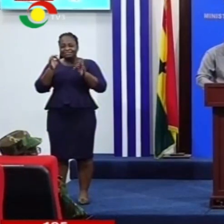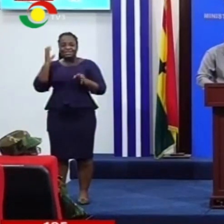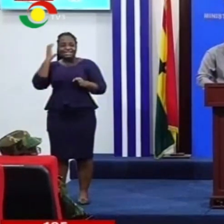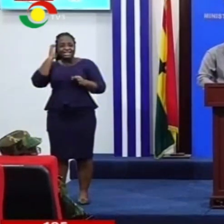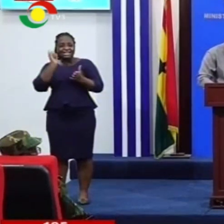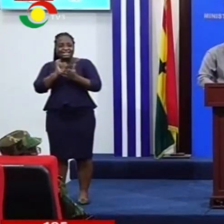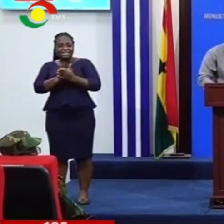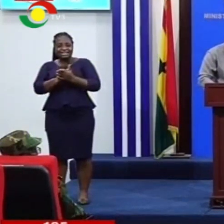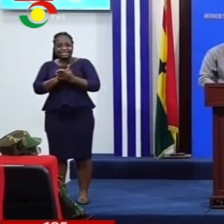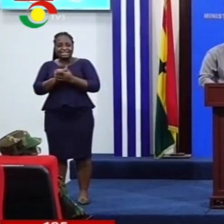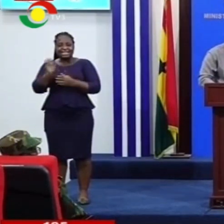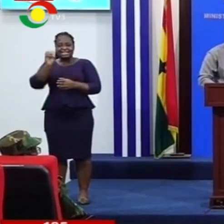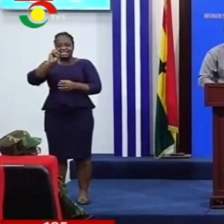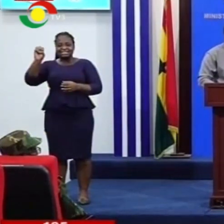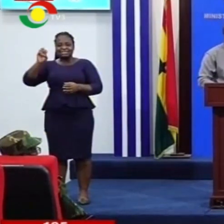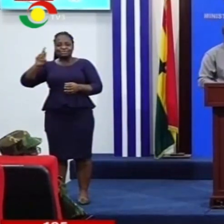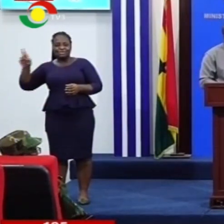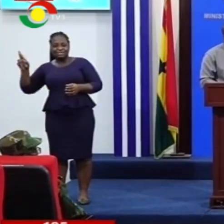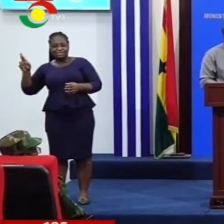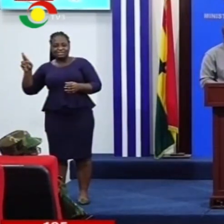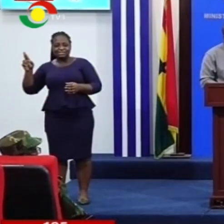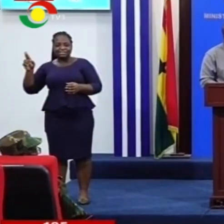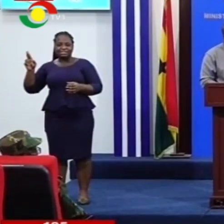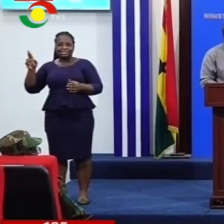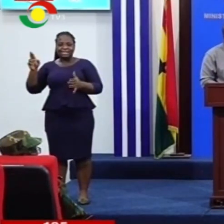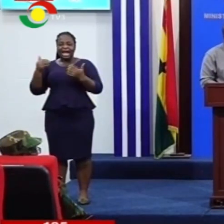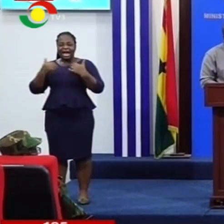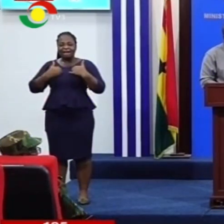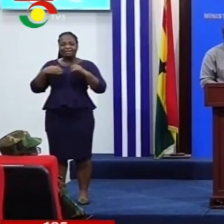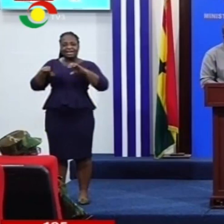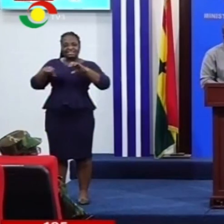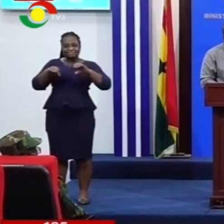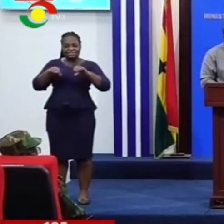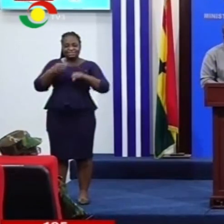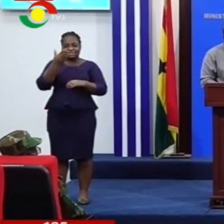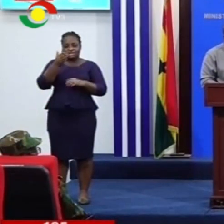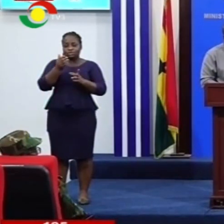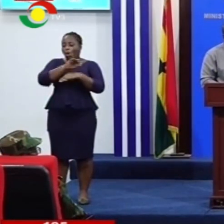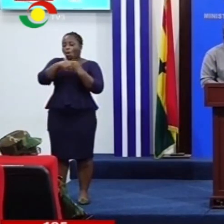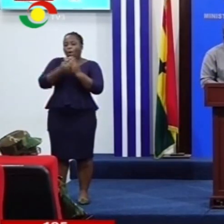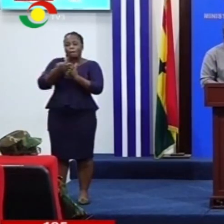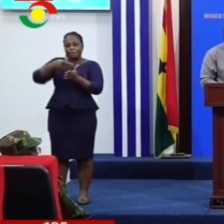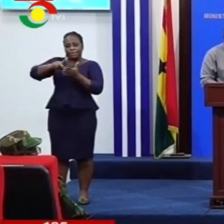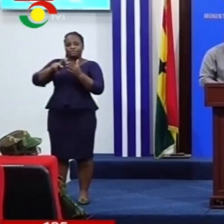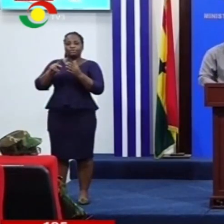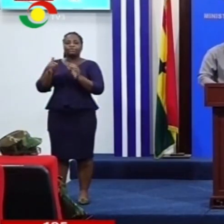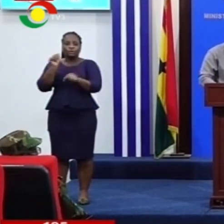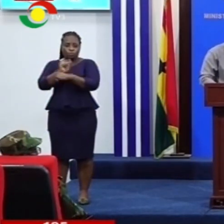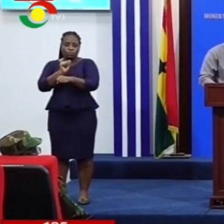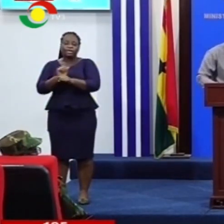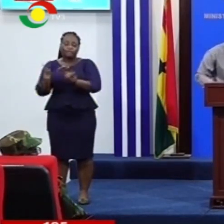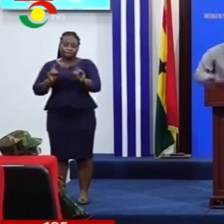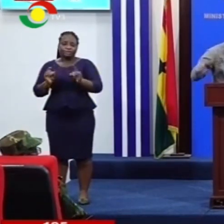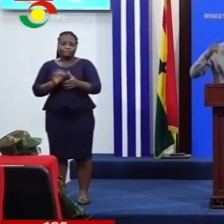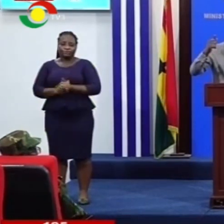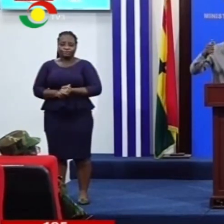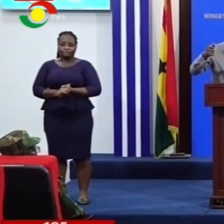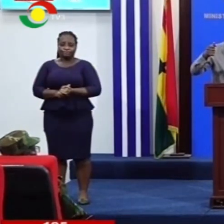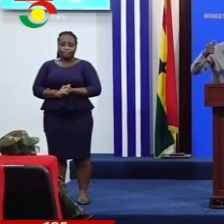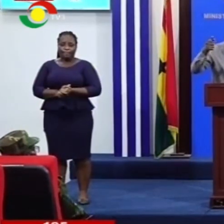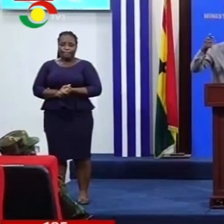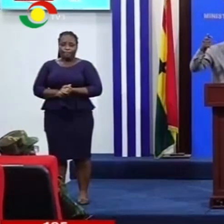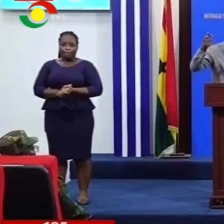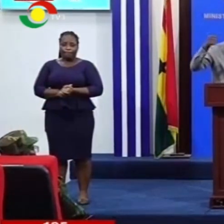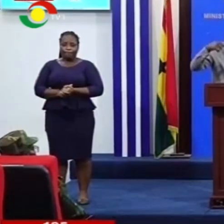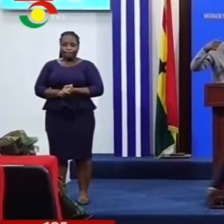are Eastern region, other regions, extended activities taking place, it's all part of the exercise we are doing now. Thank you very much. Kojajaman,